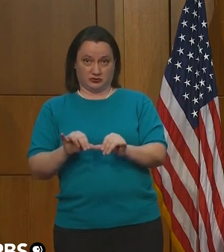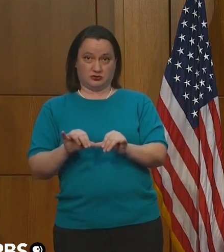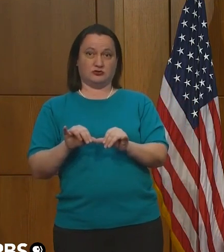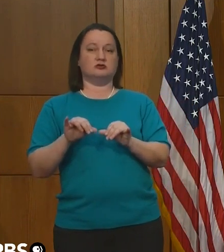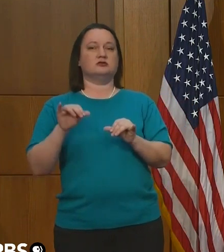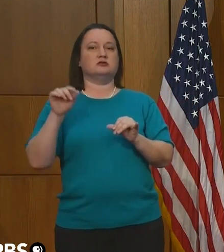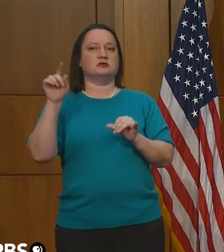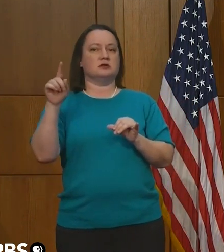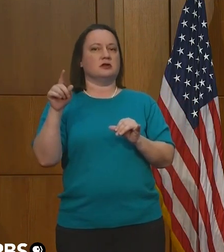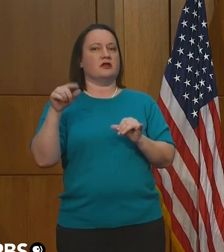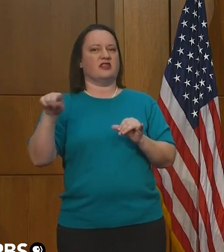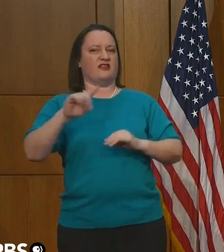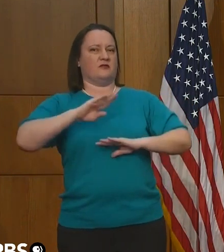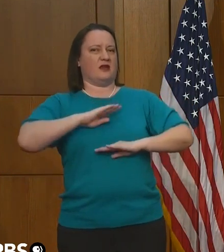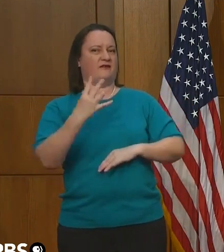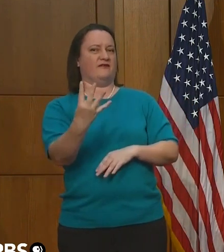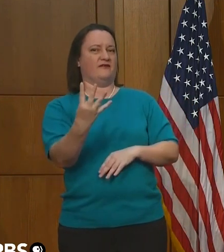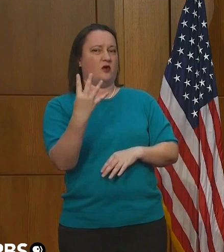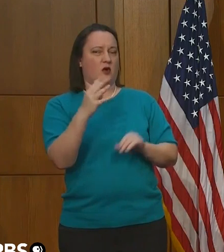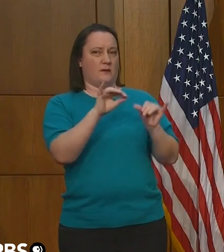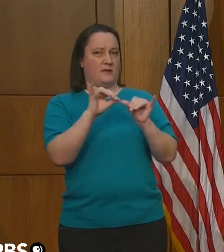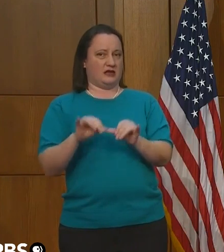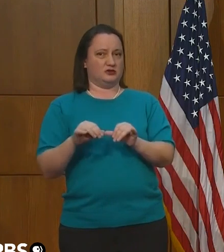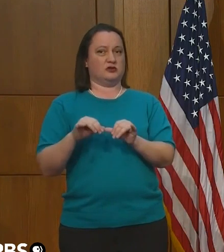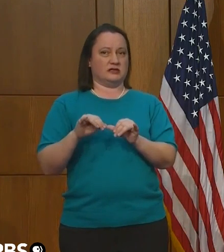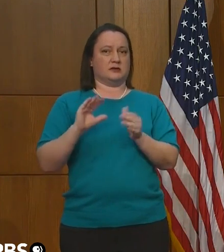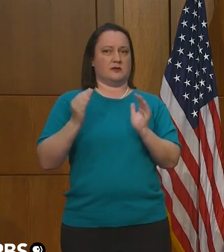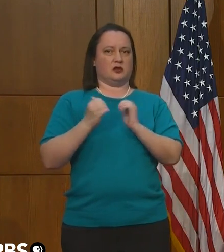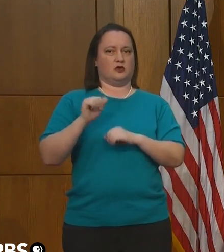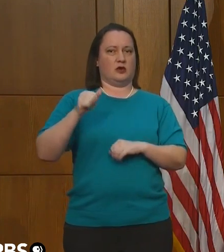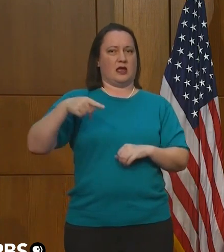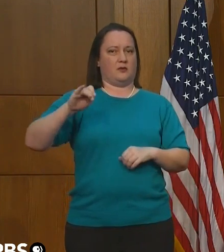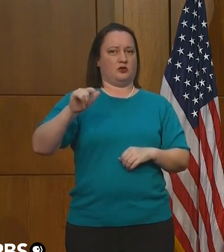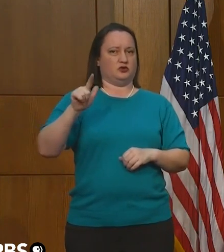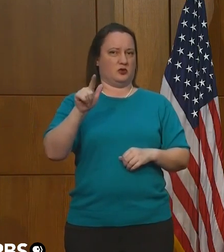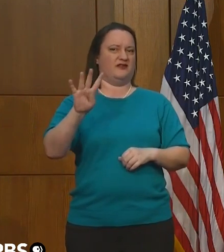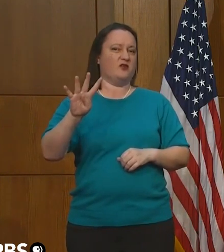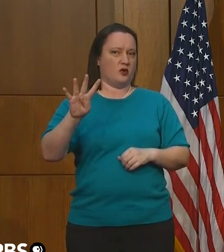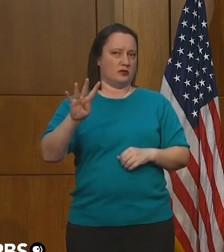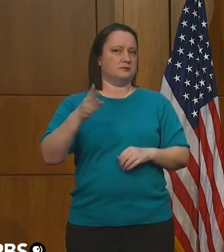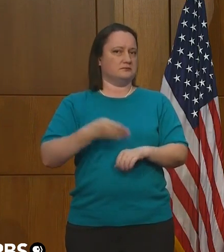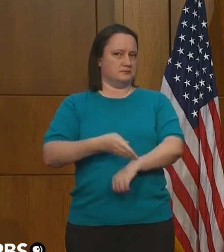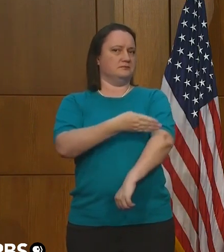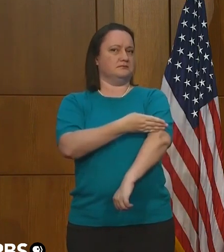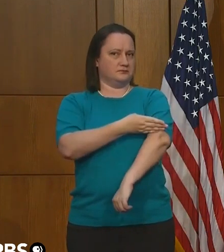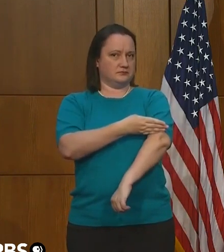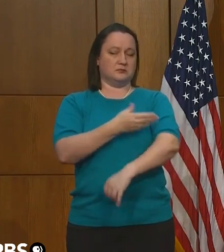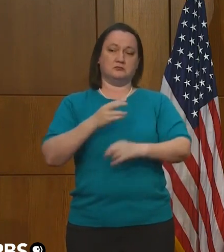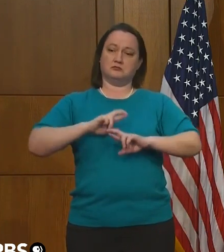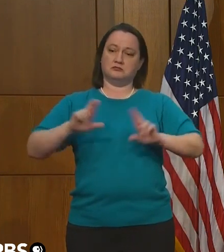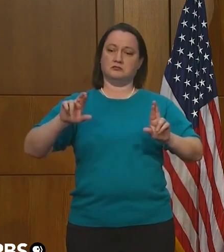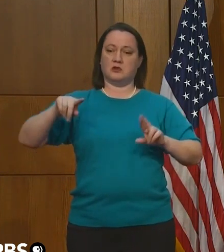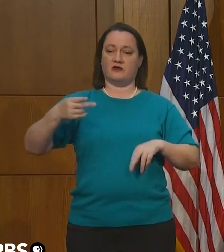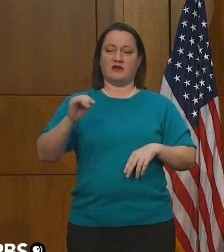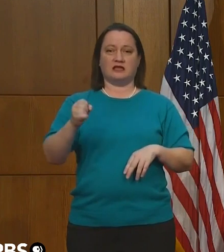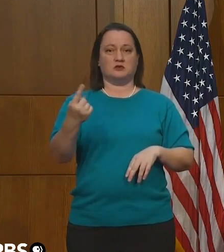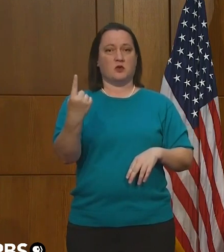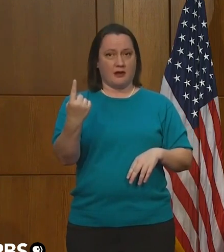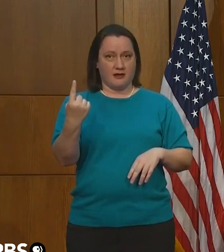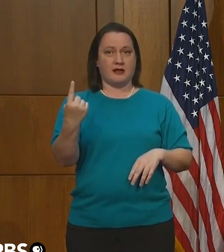24th metrics for moving into phase one at this time. They are seeing 14 days of declines